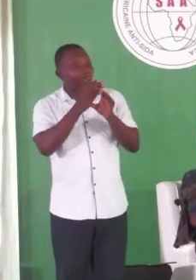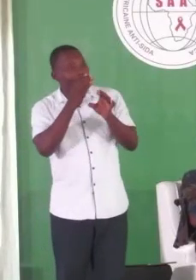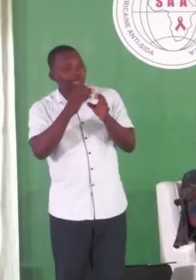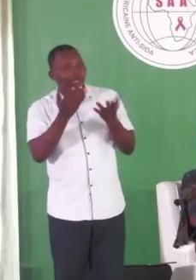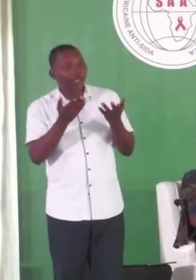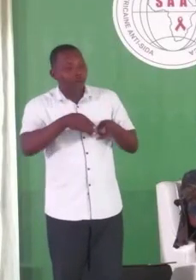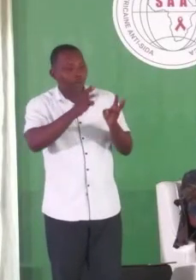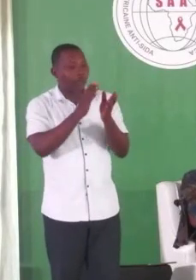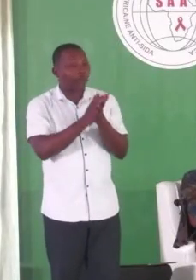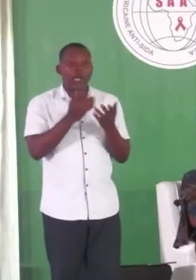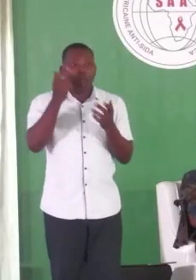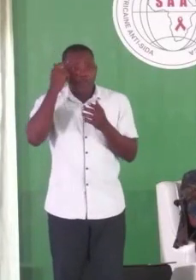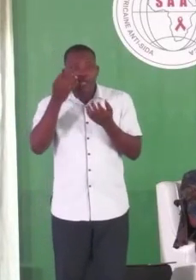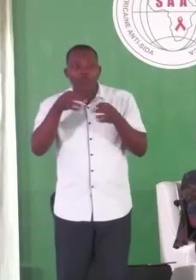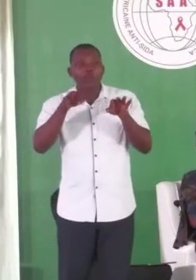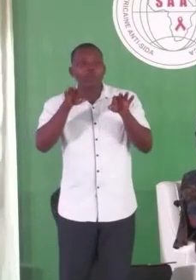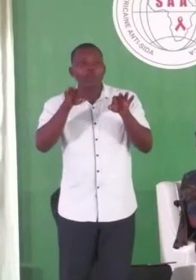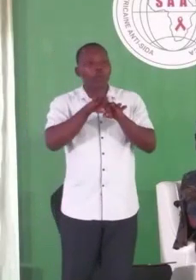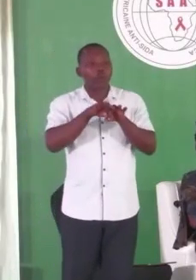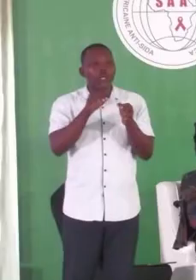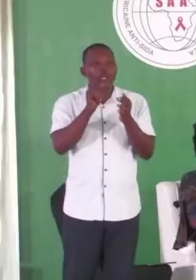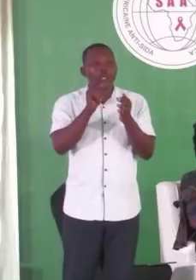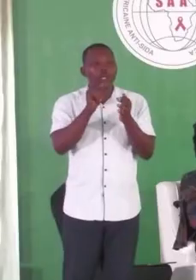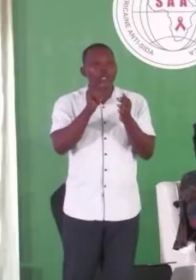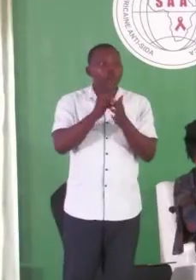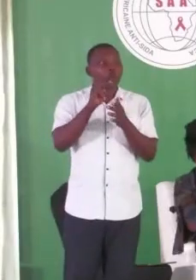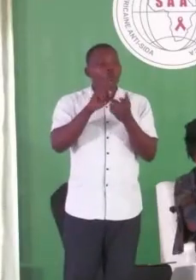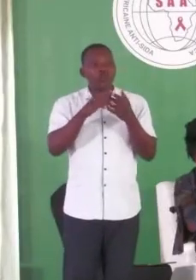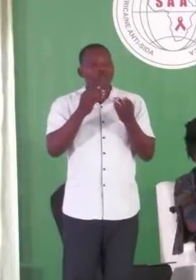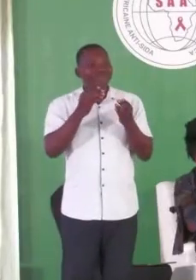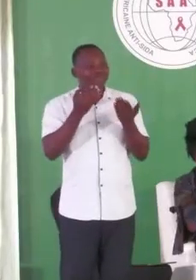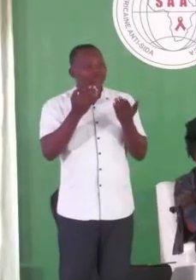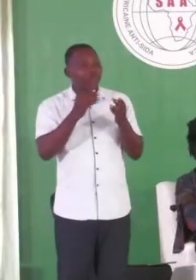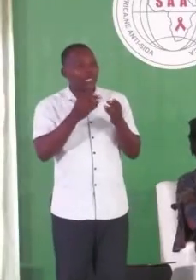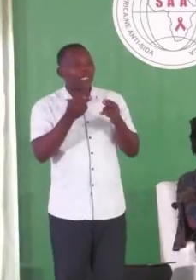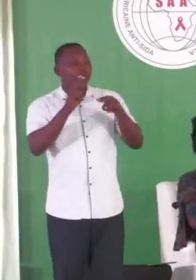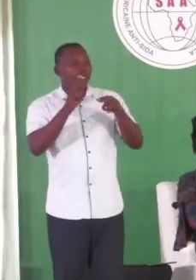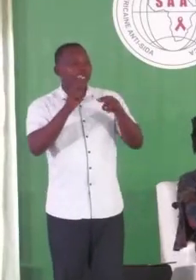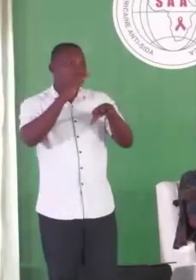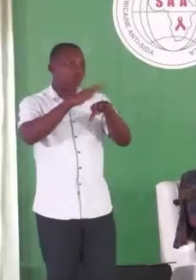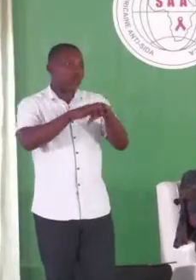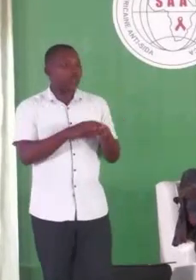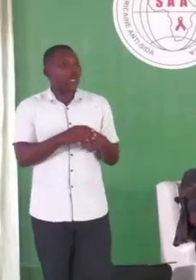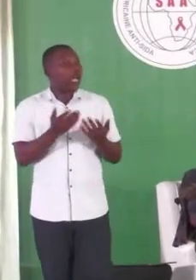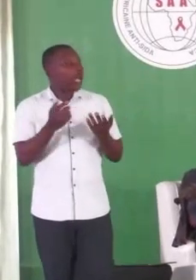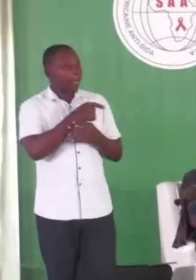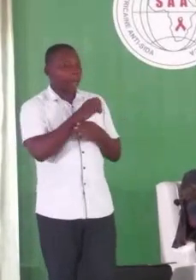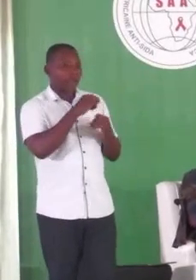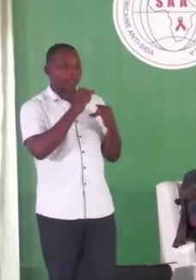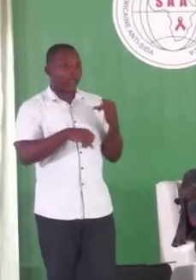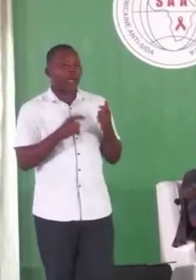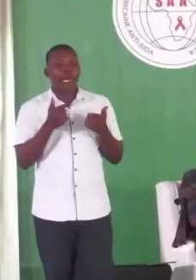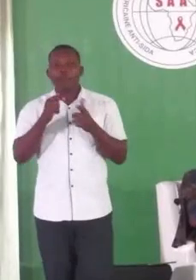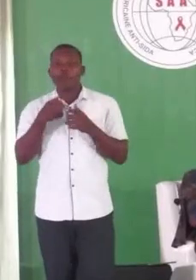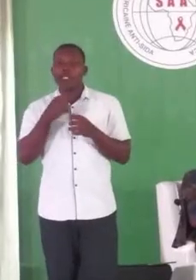very important area of work that we need to expand upon. And finally, let me say that we're here